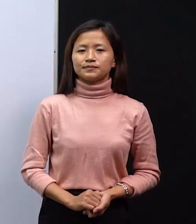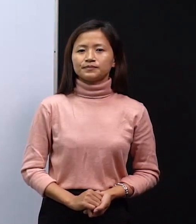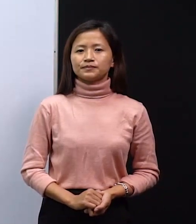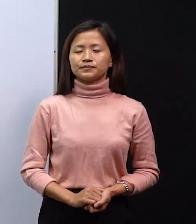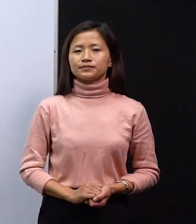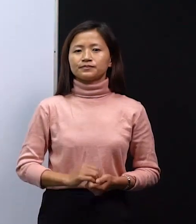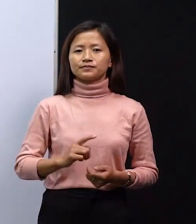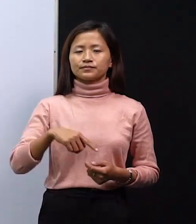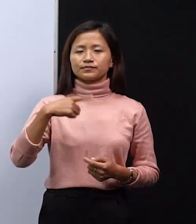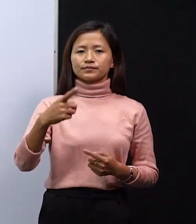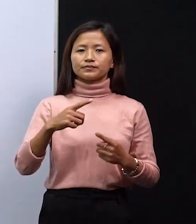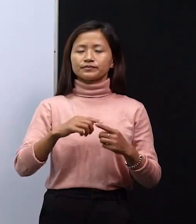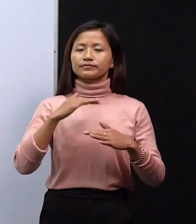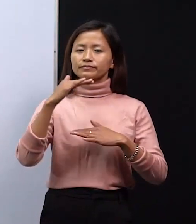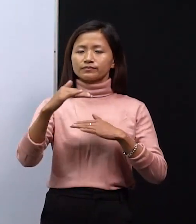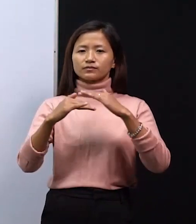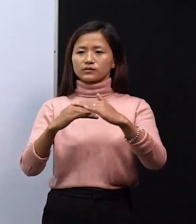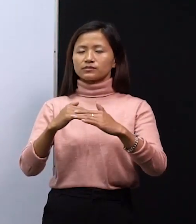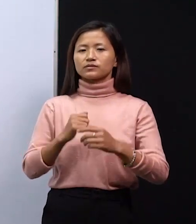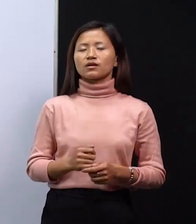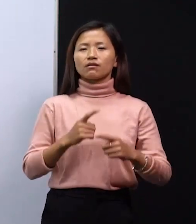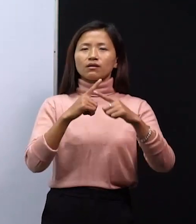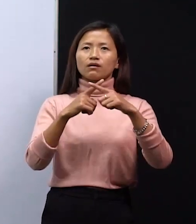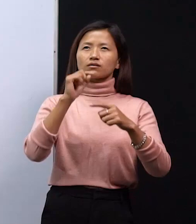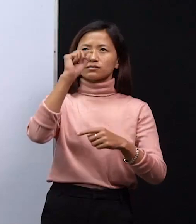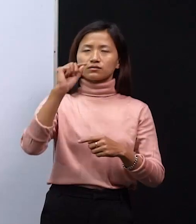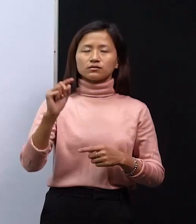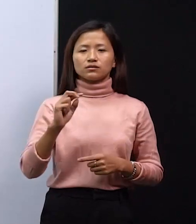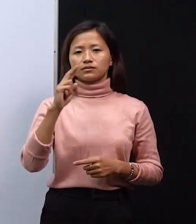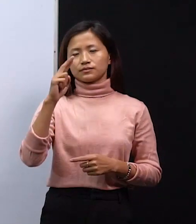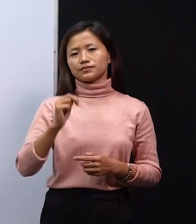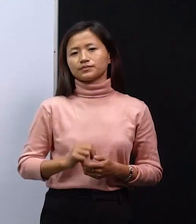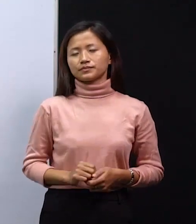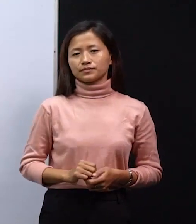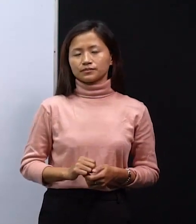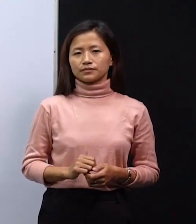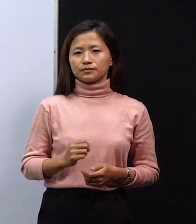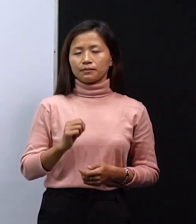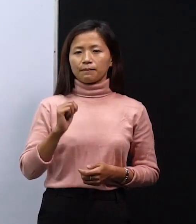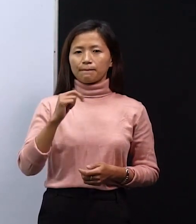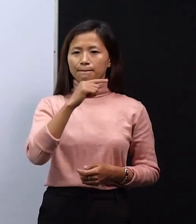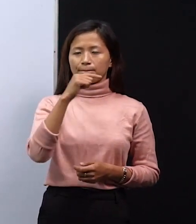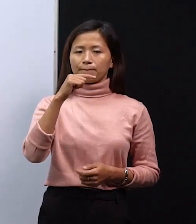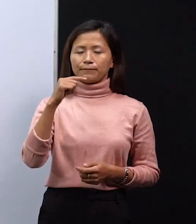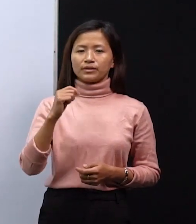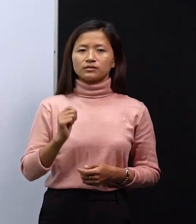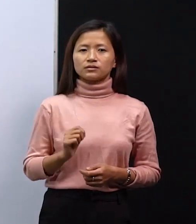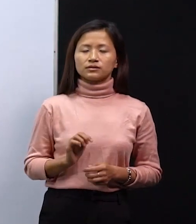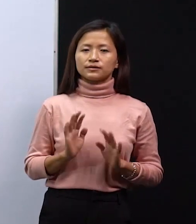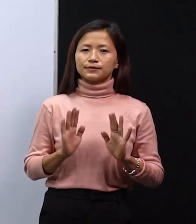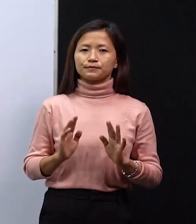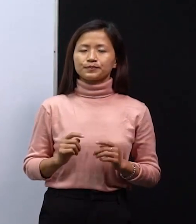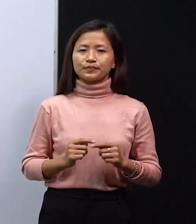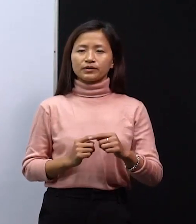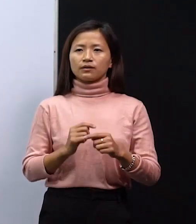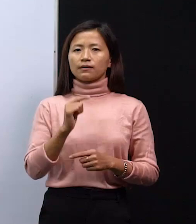in the next step, x squared, now there's a plus here and there's a minus here. So I'm going to multiply these two. Plus